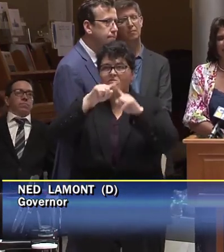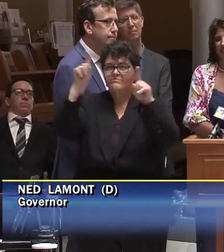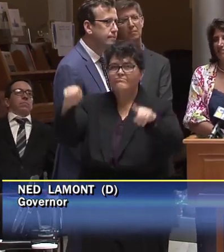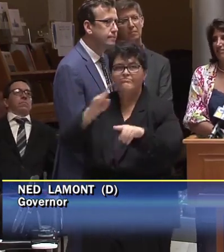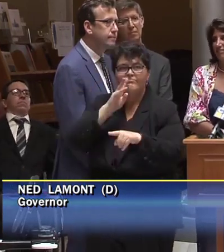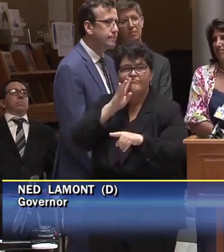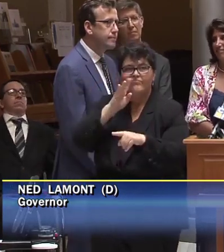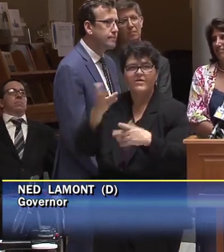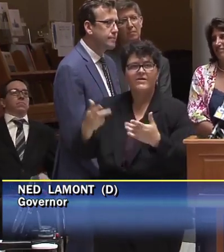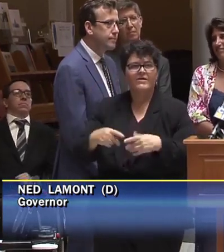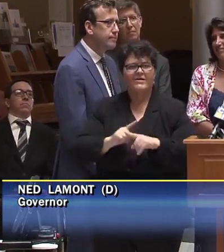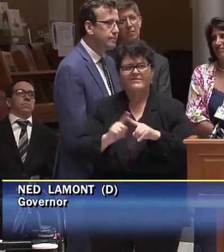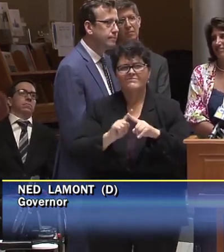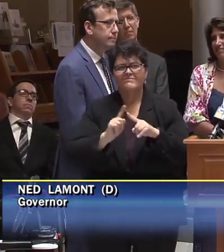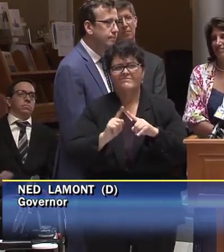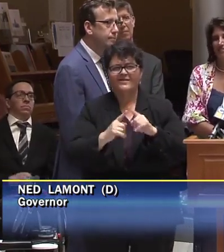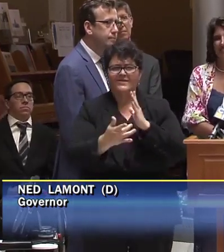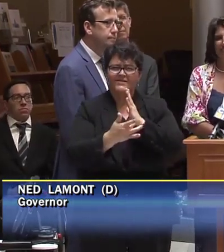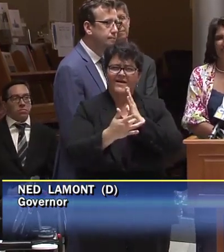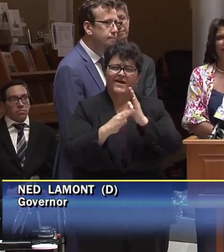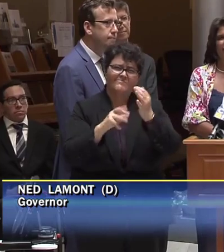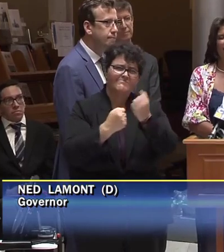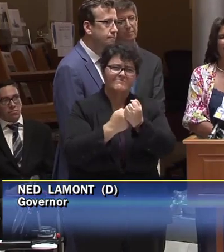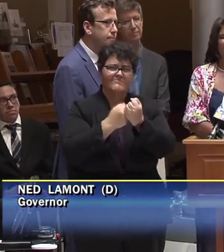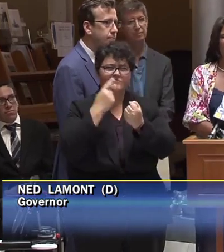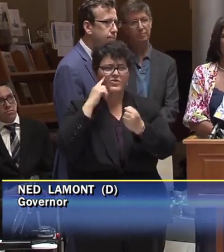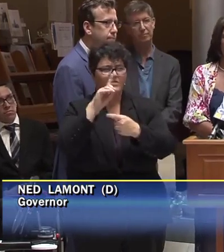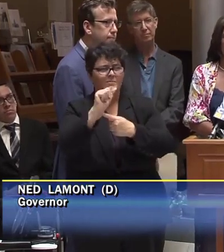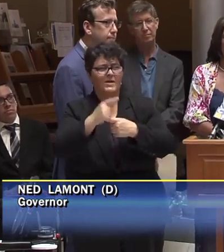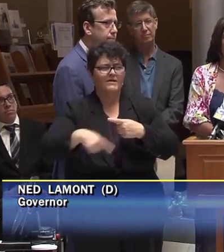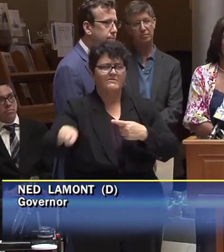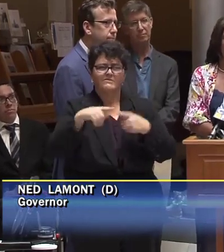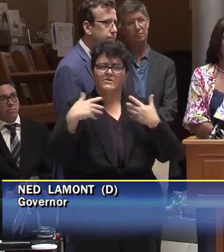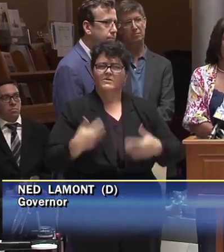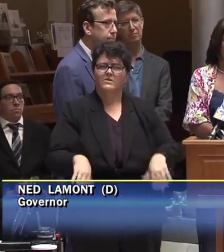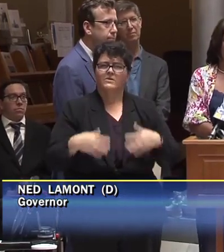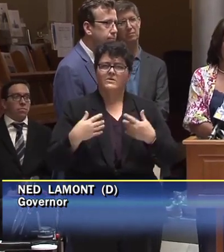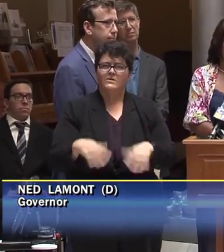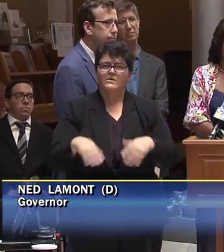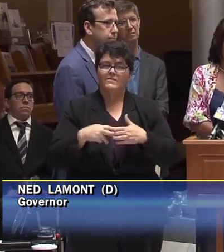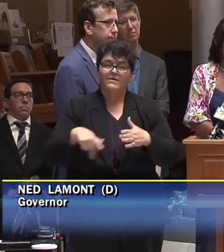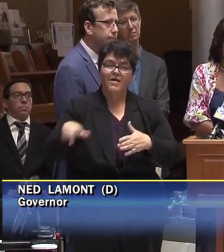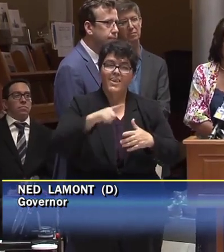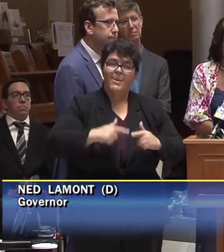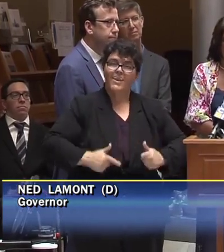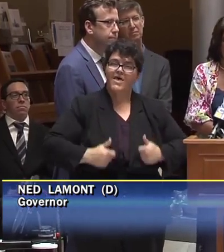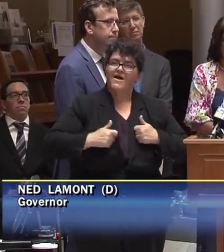be able to live your life to the absolute fullest potential. And this wheelchair bill is just one